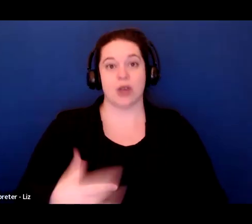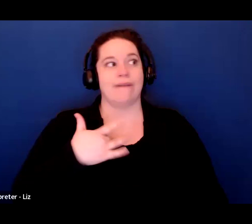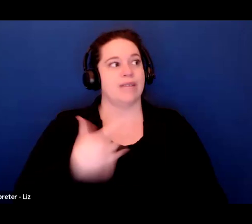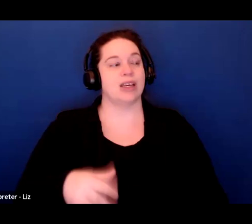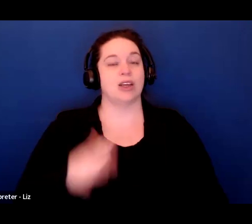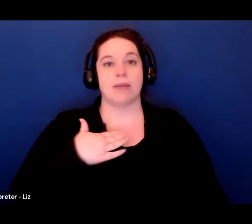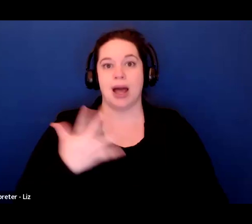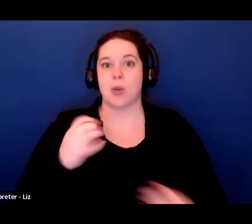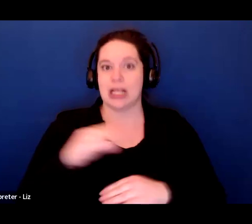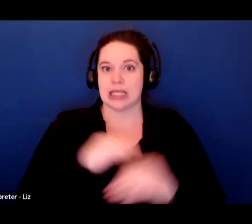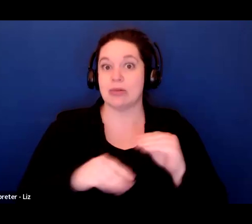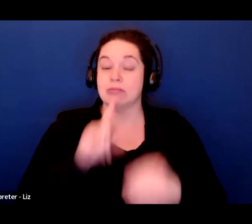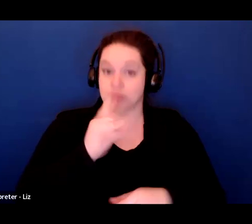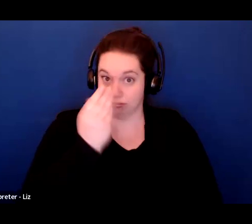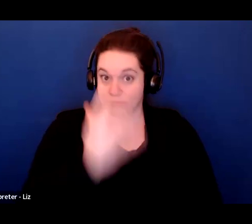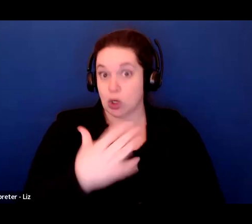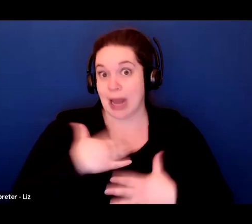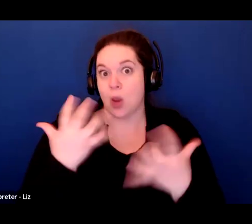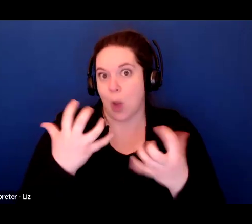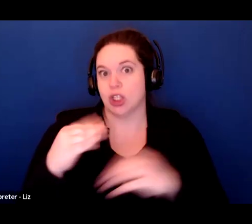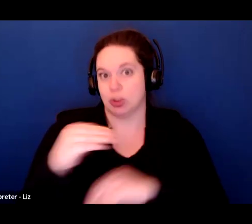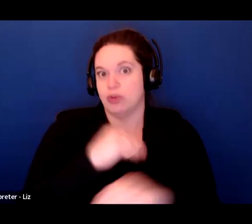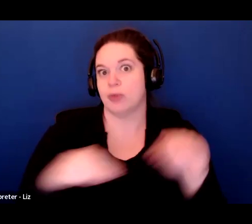but it's craving it. It can prevent